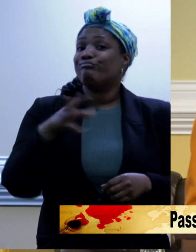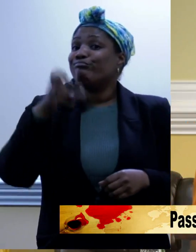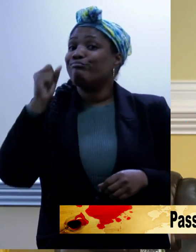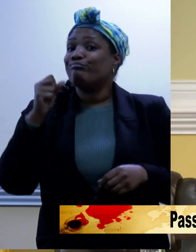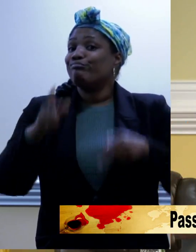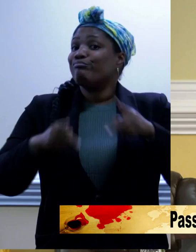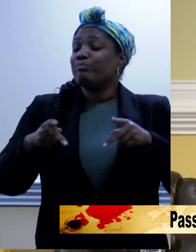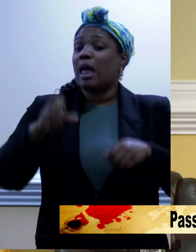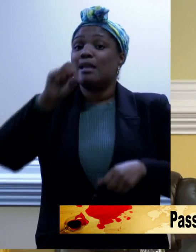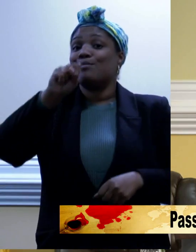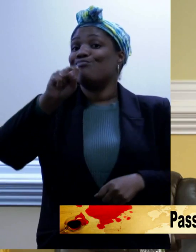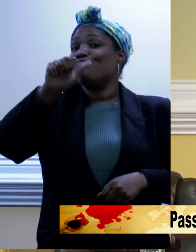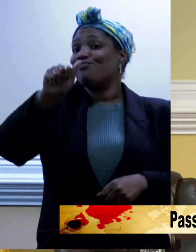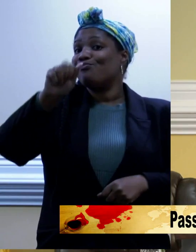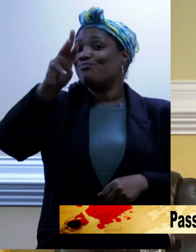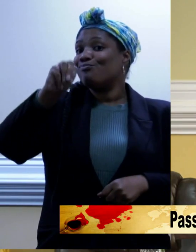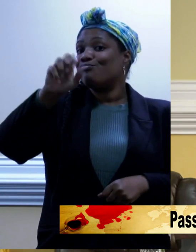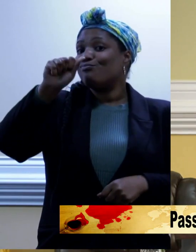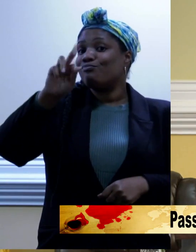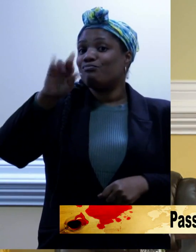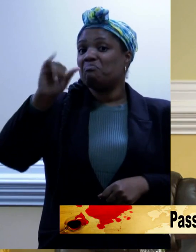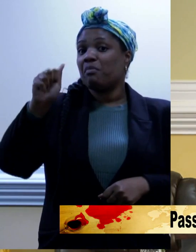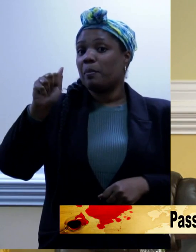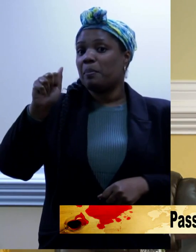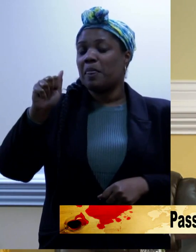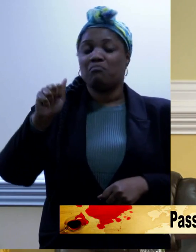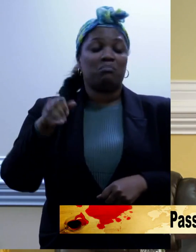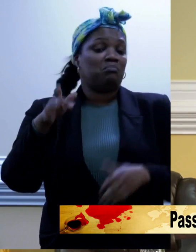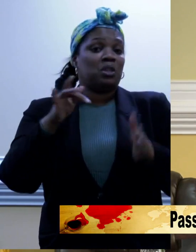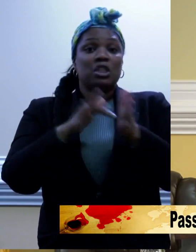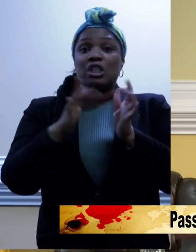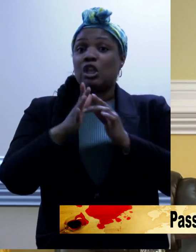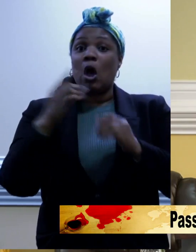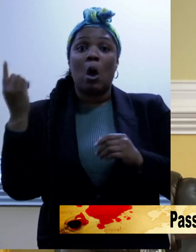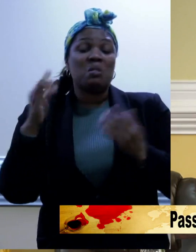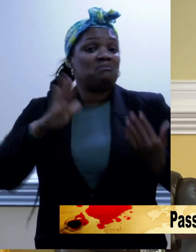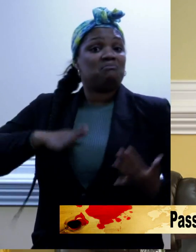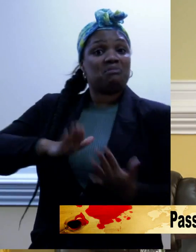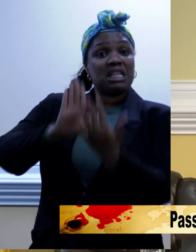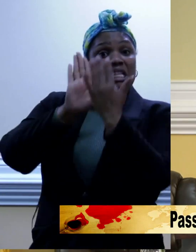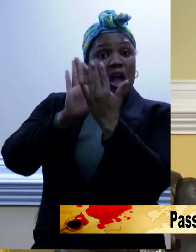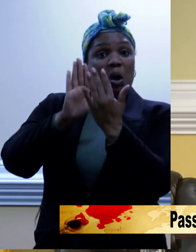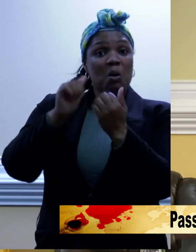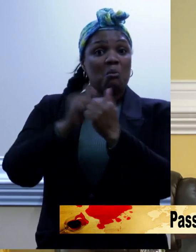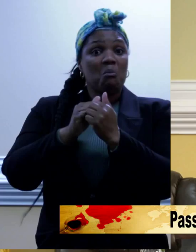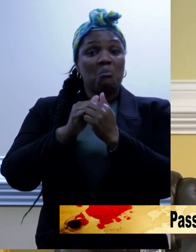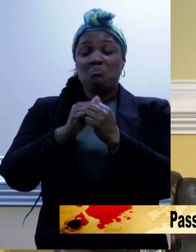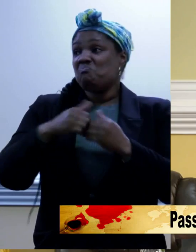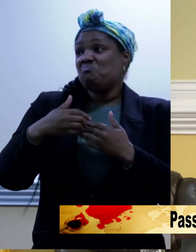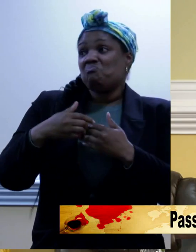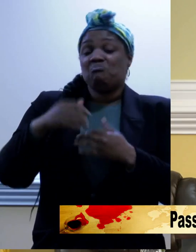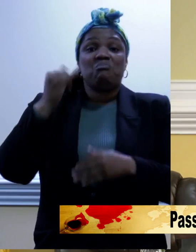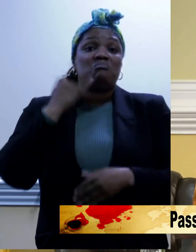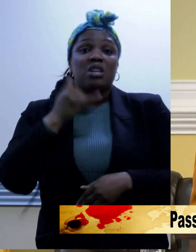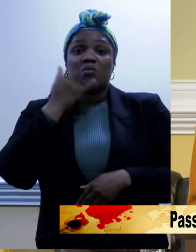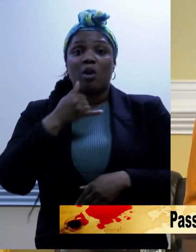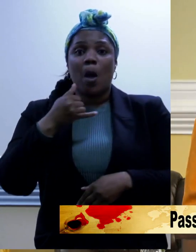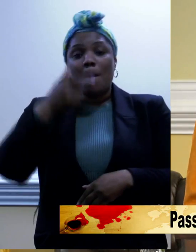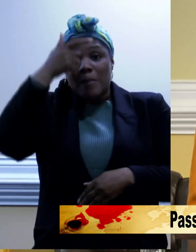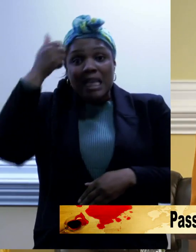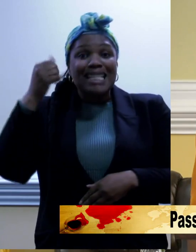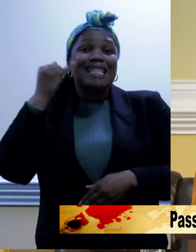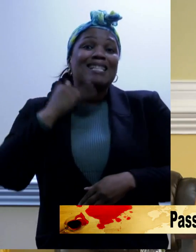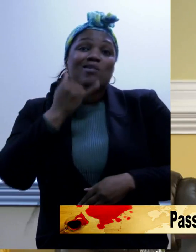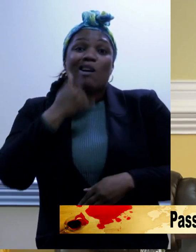and brothers, he dealt with nobody Israel. Because he had to come and get Israel straight so Israel could go and get the rest of the